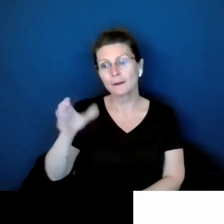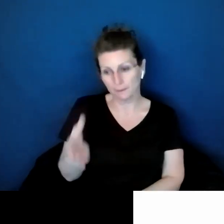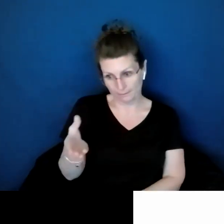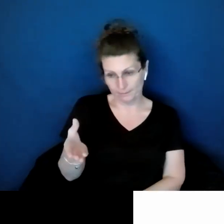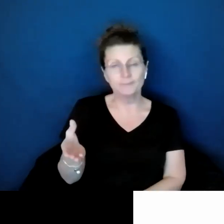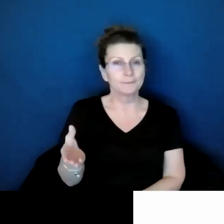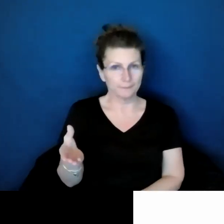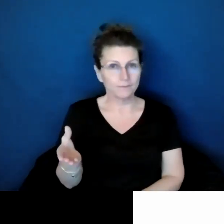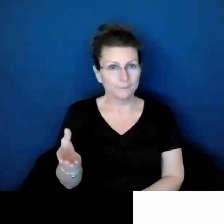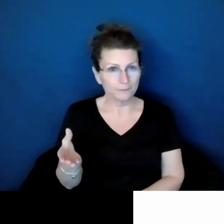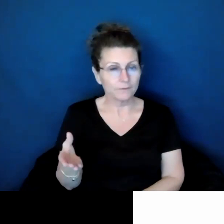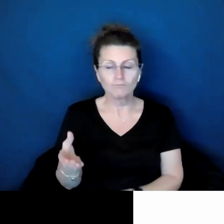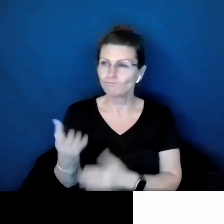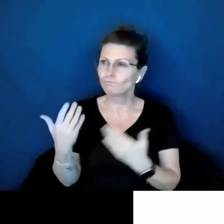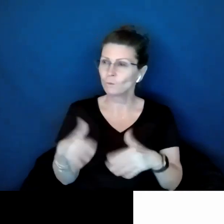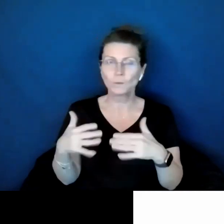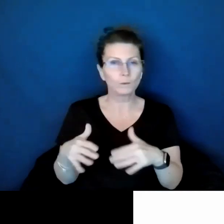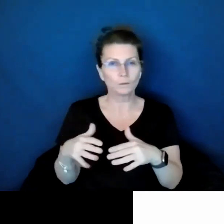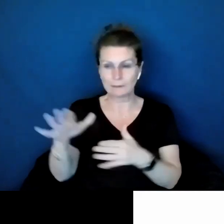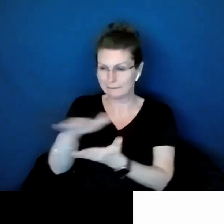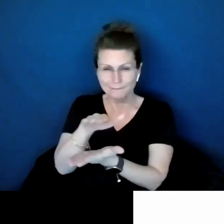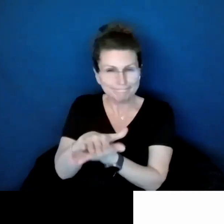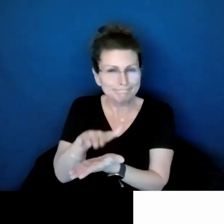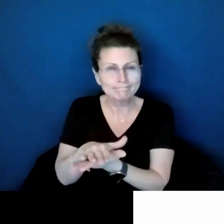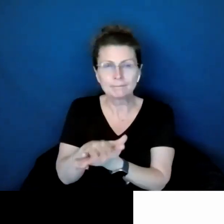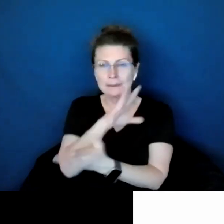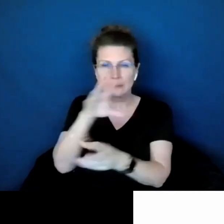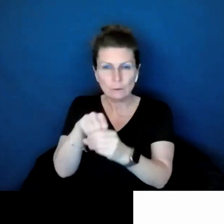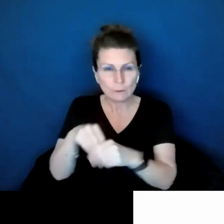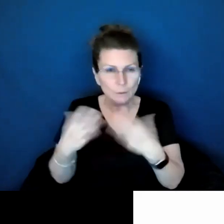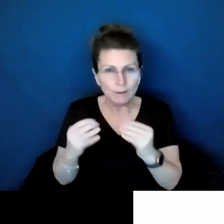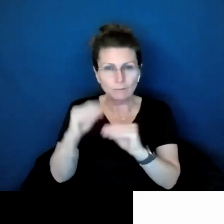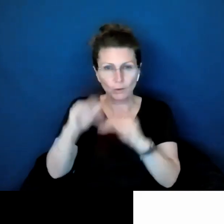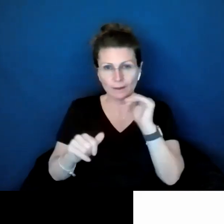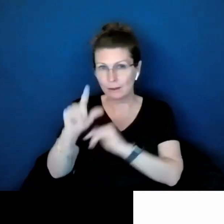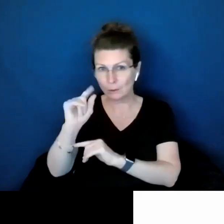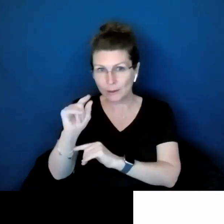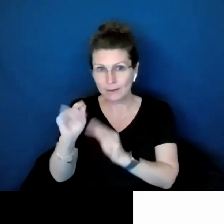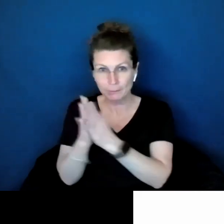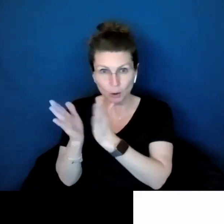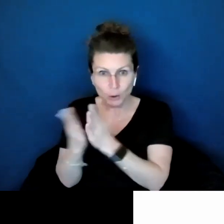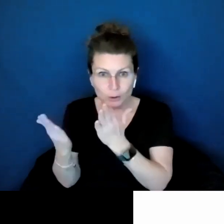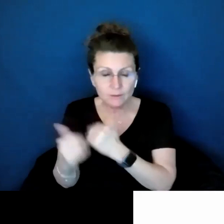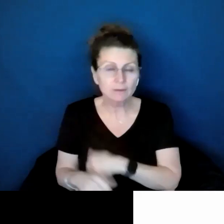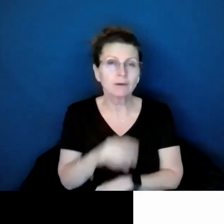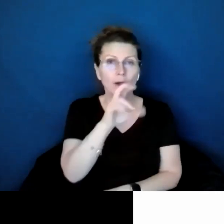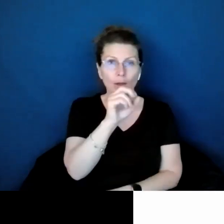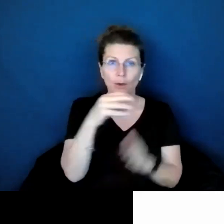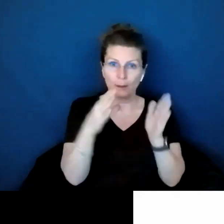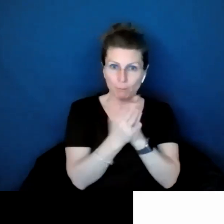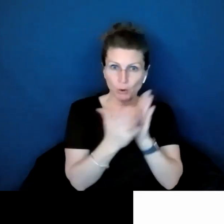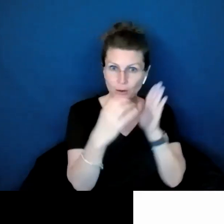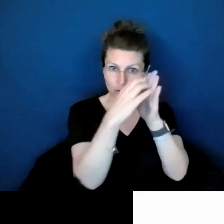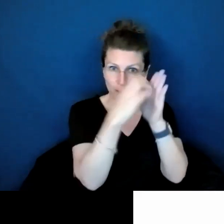hugely prolific scholar. His scholarly output includes more than 20 books, over 130 book chapters and articles